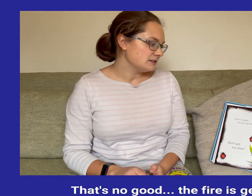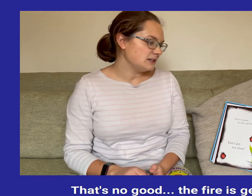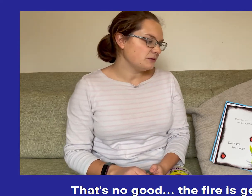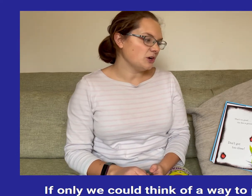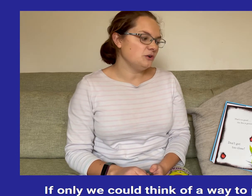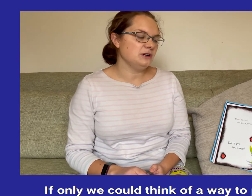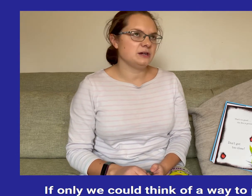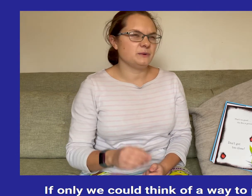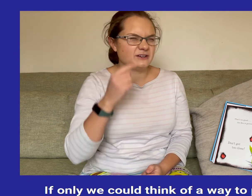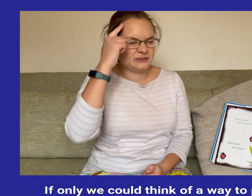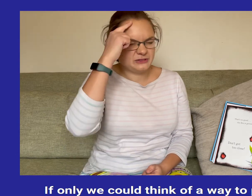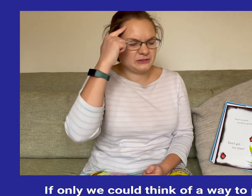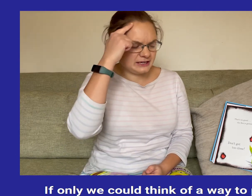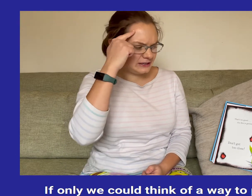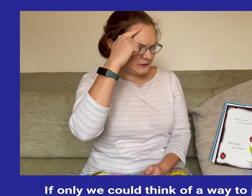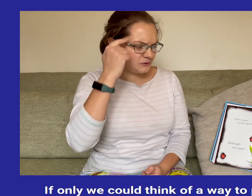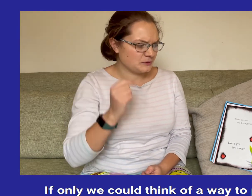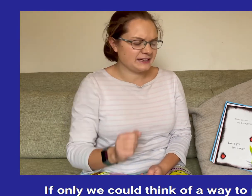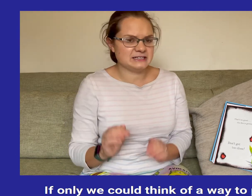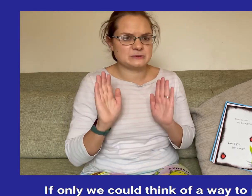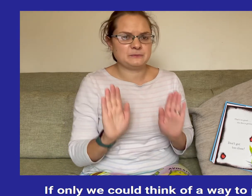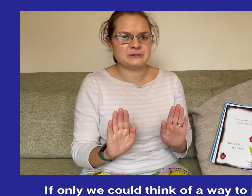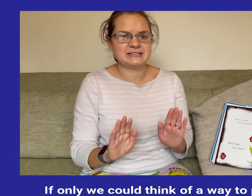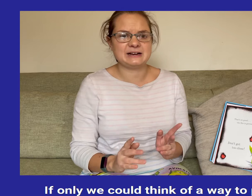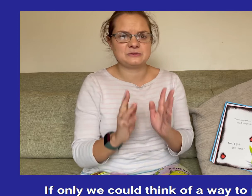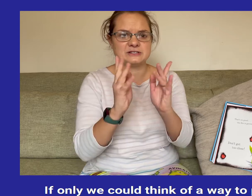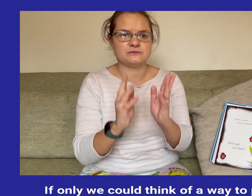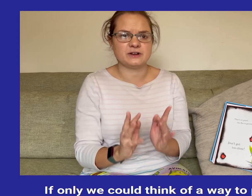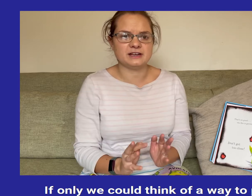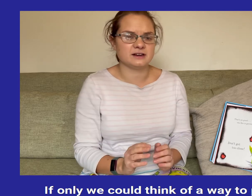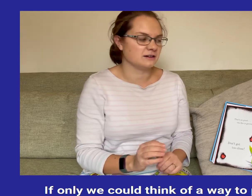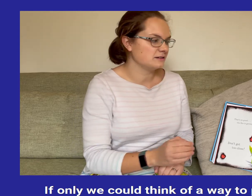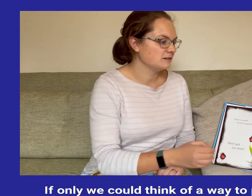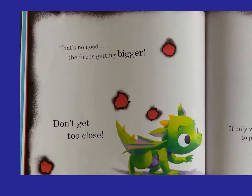If only we could think of a way to put out this fire.